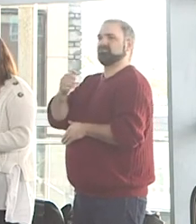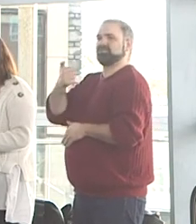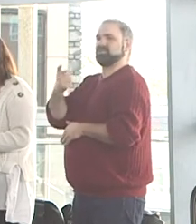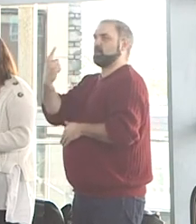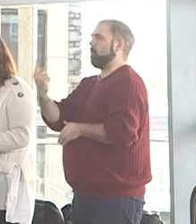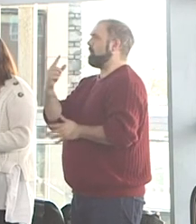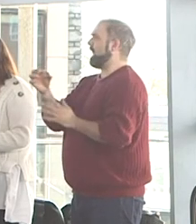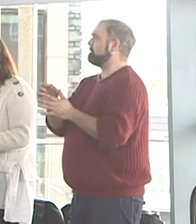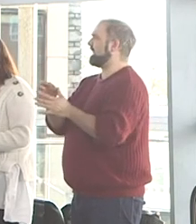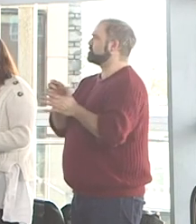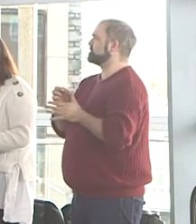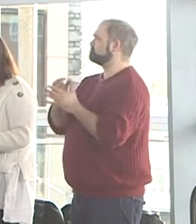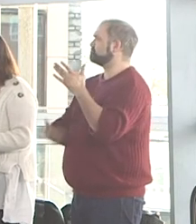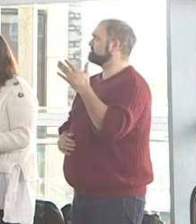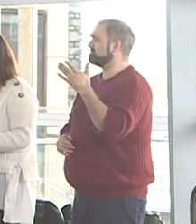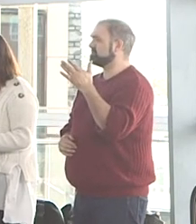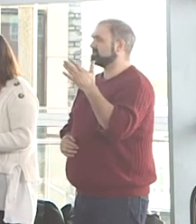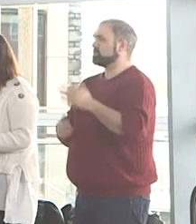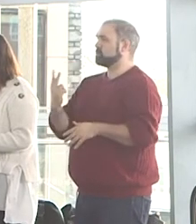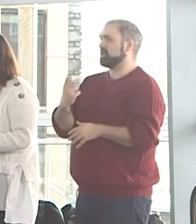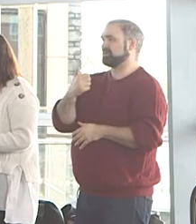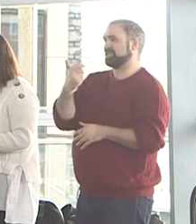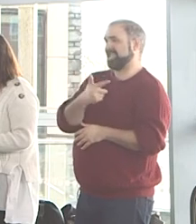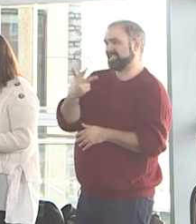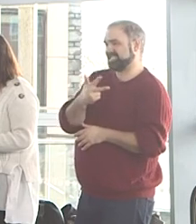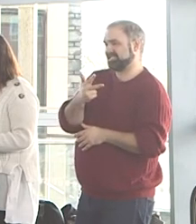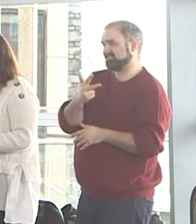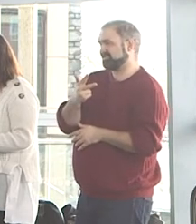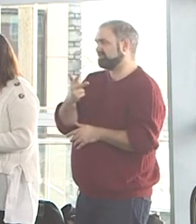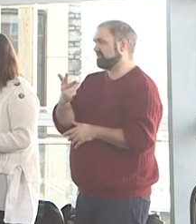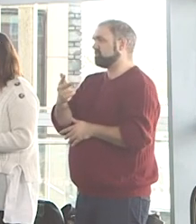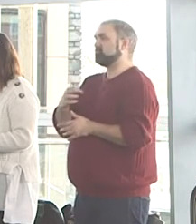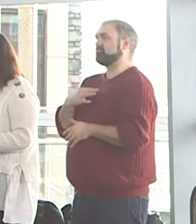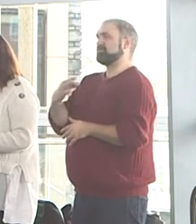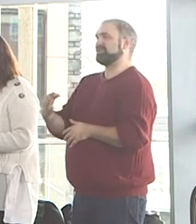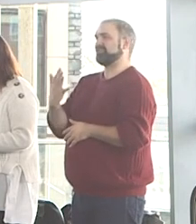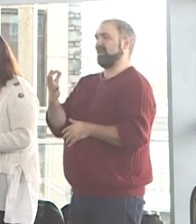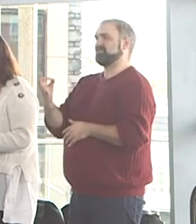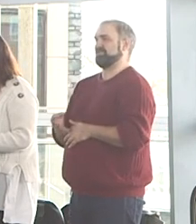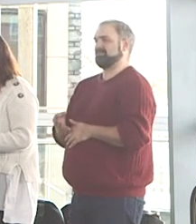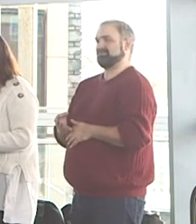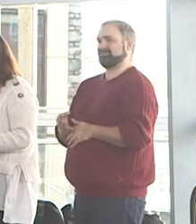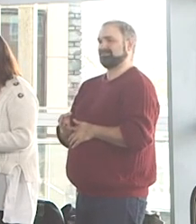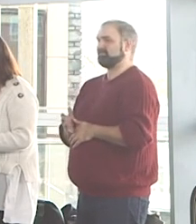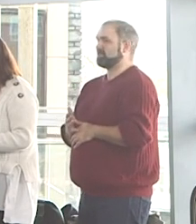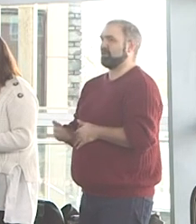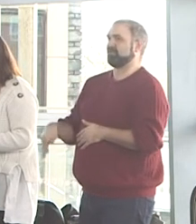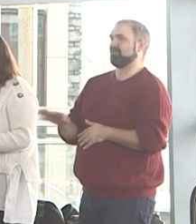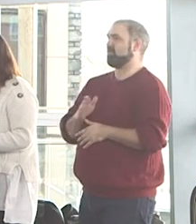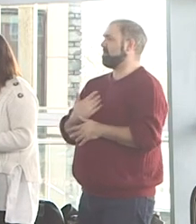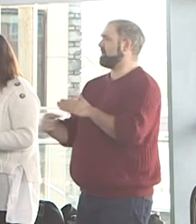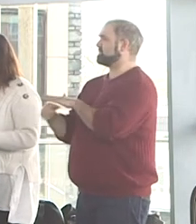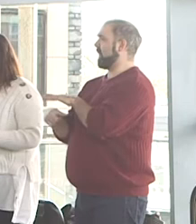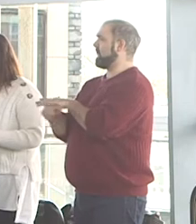5,961 applications. In 2018, such applications represented 5% of all